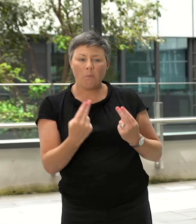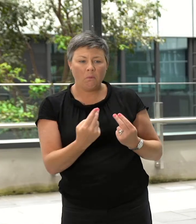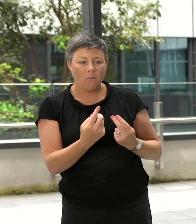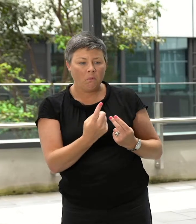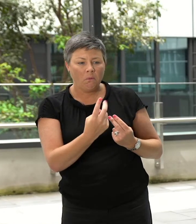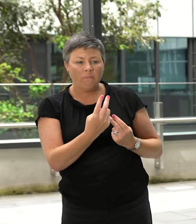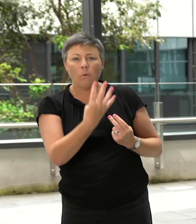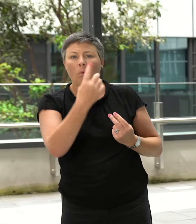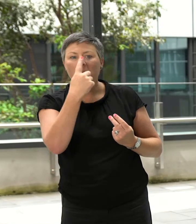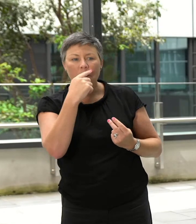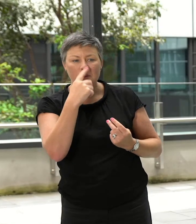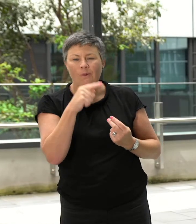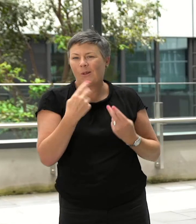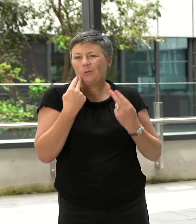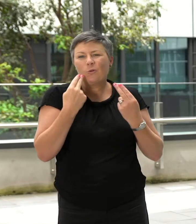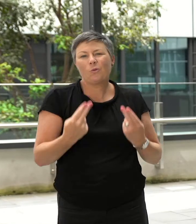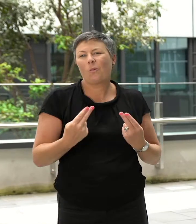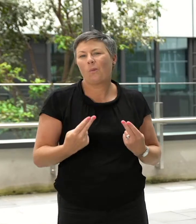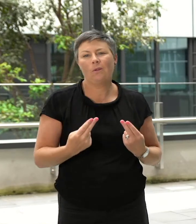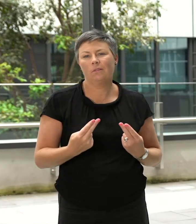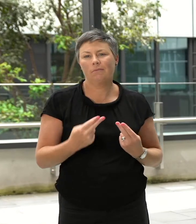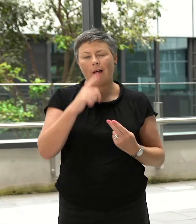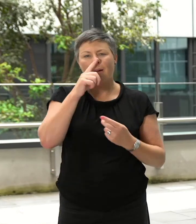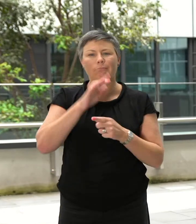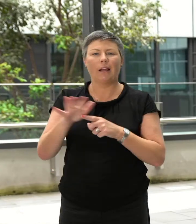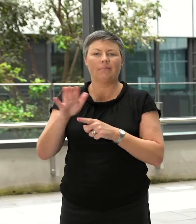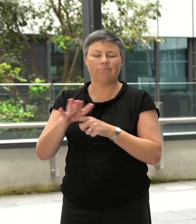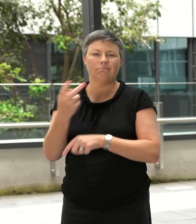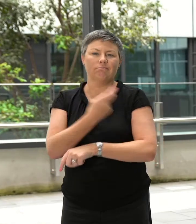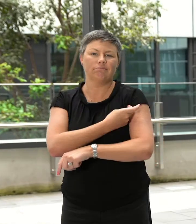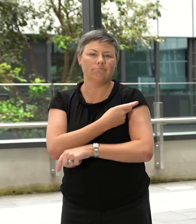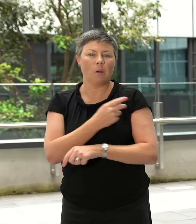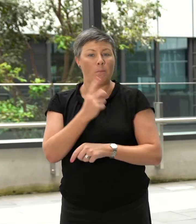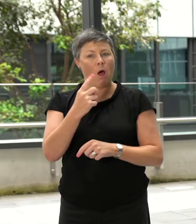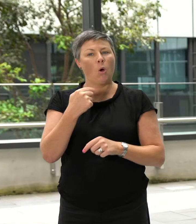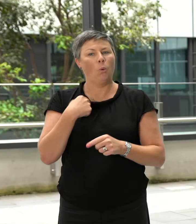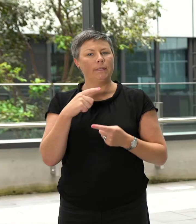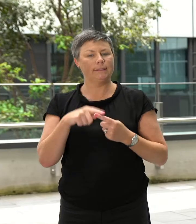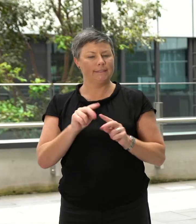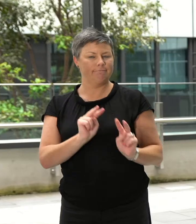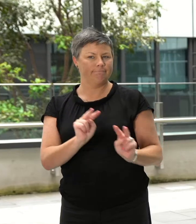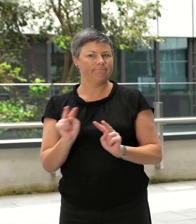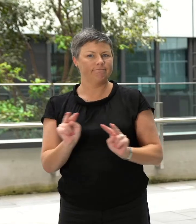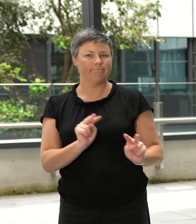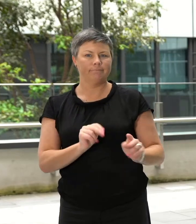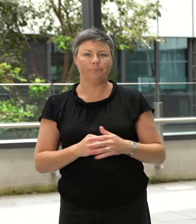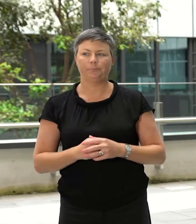that the process is going on, and also reassured that the vaccine is safe.